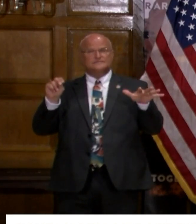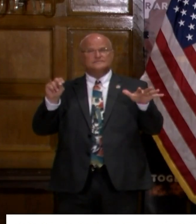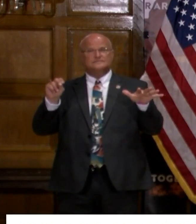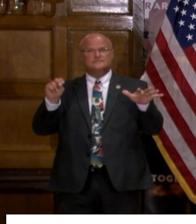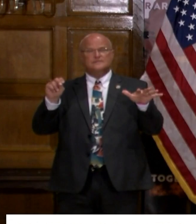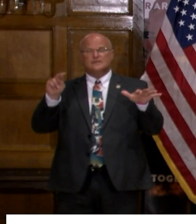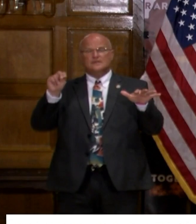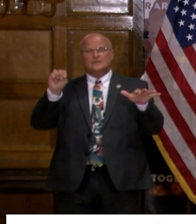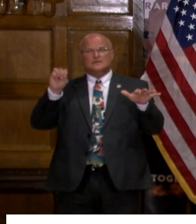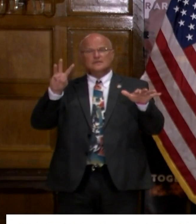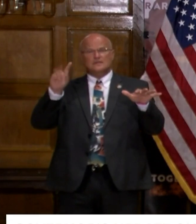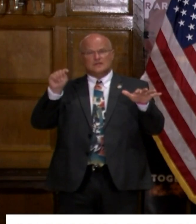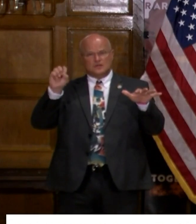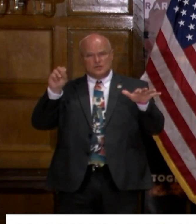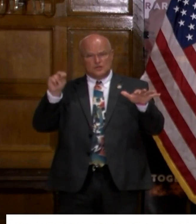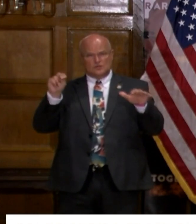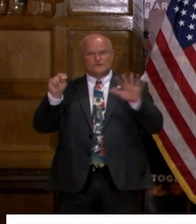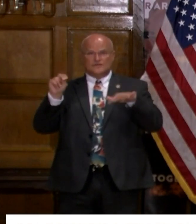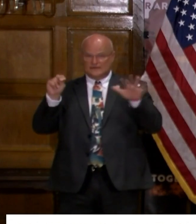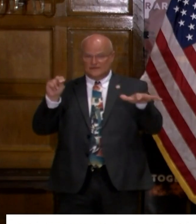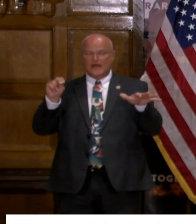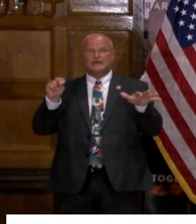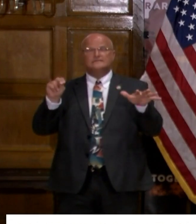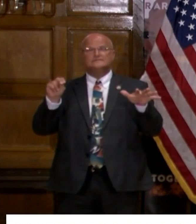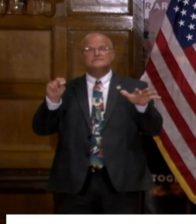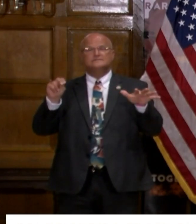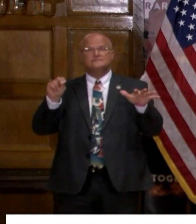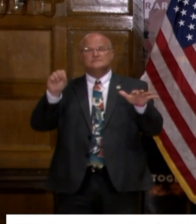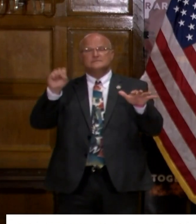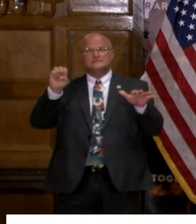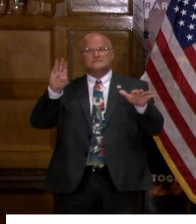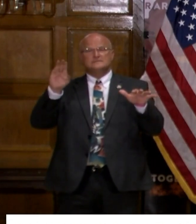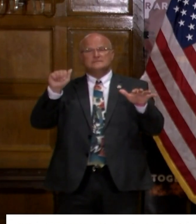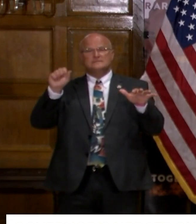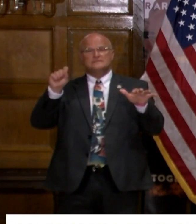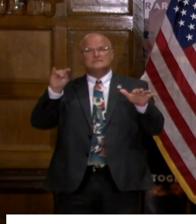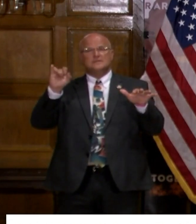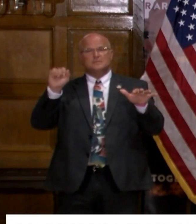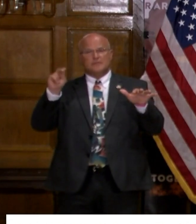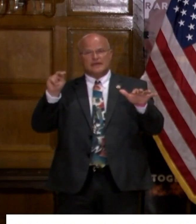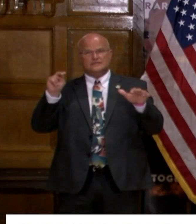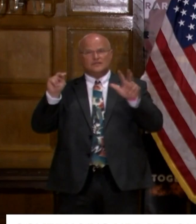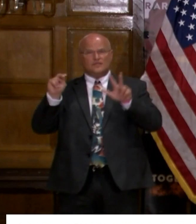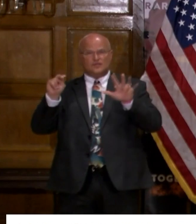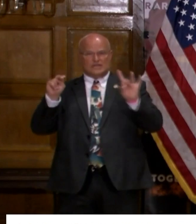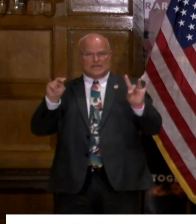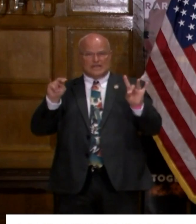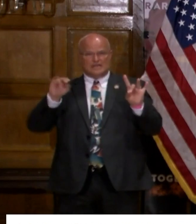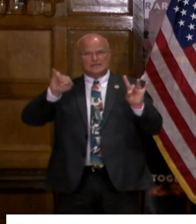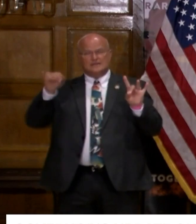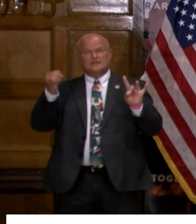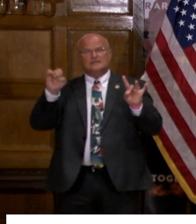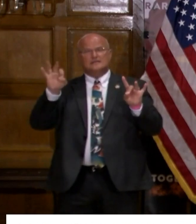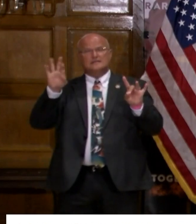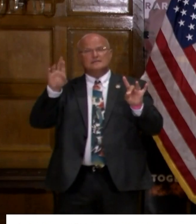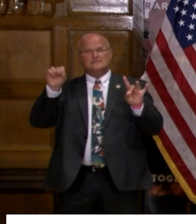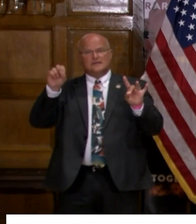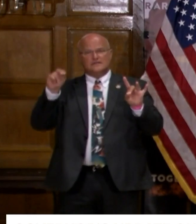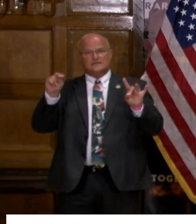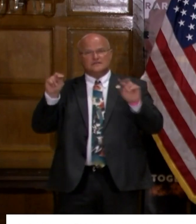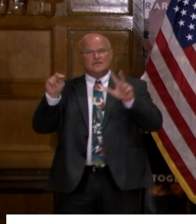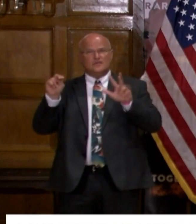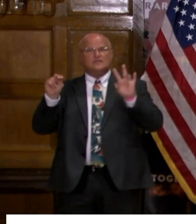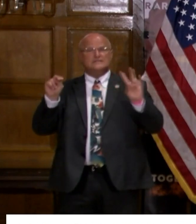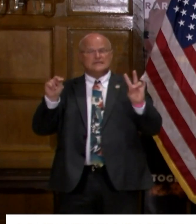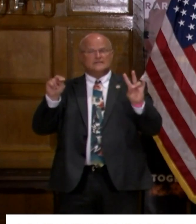cases, Newton County with 55, Sebastian County 38, Jefferson 37,